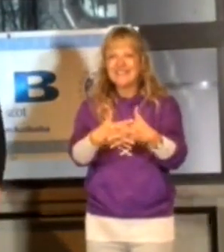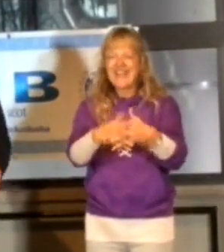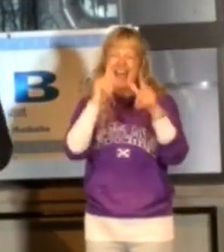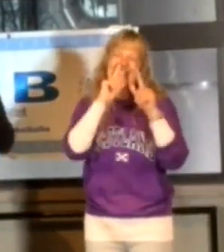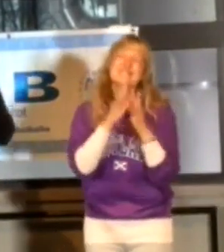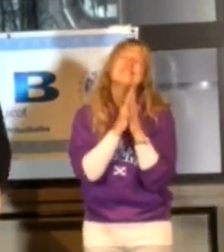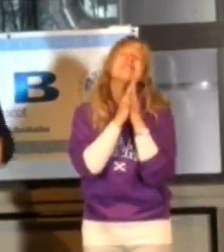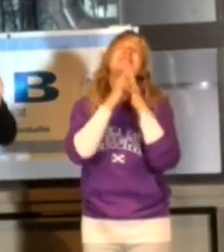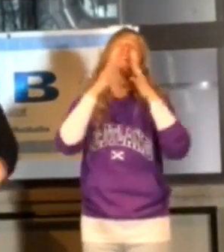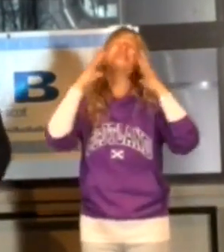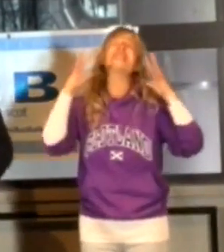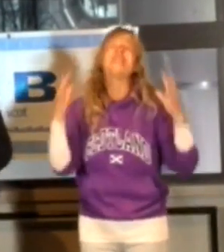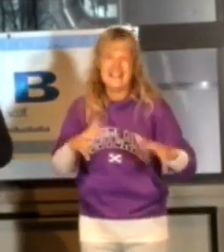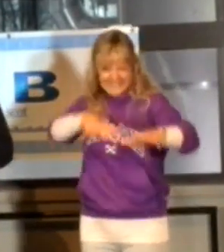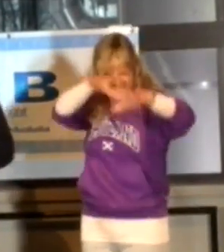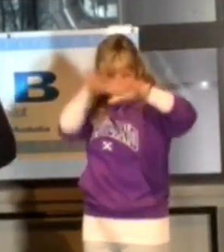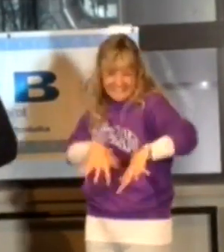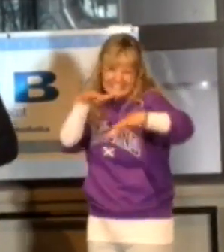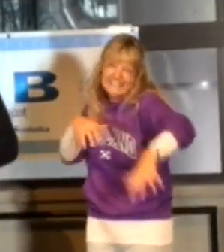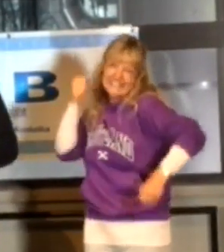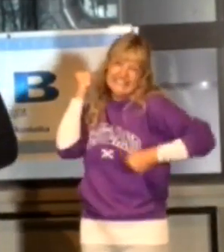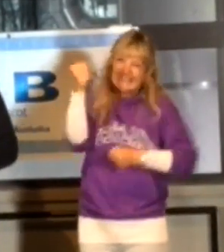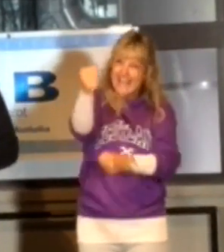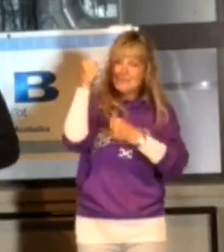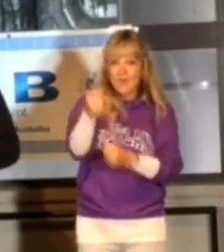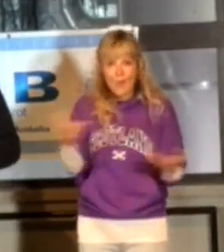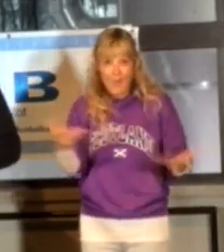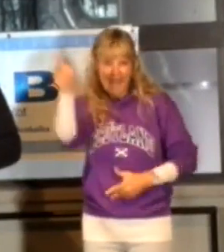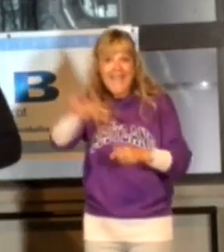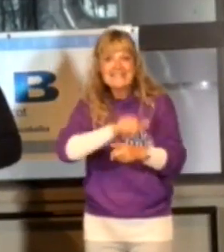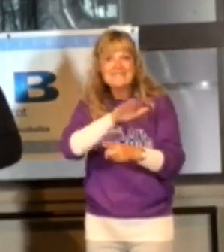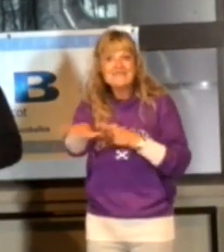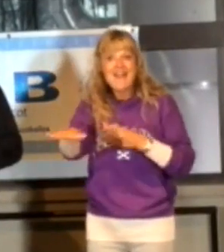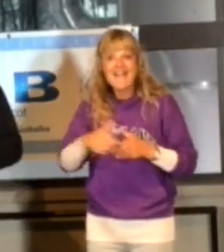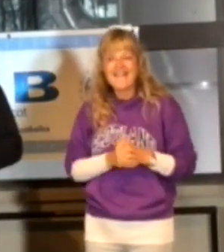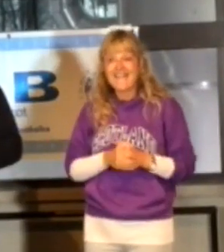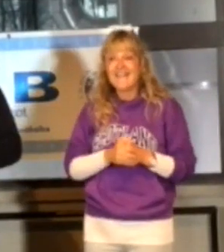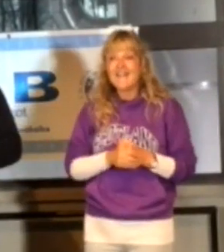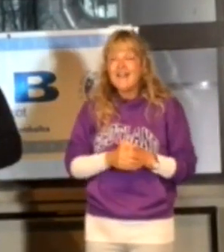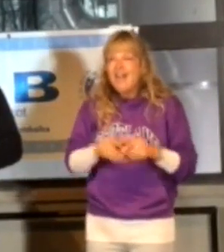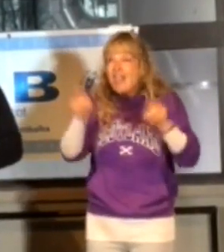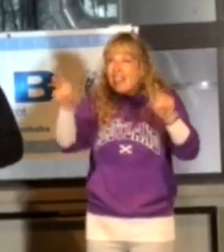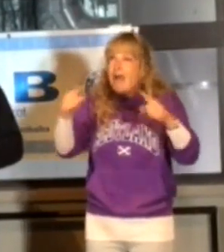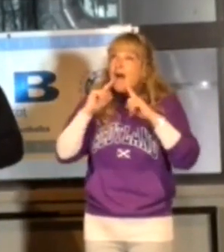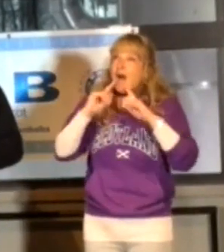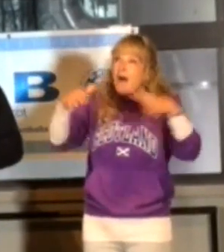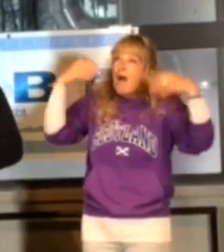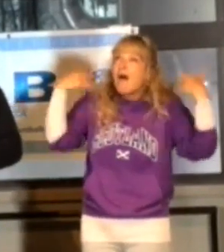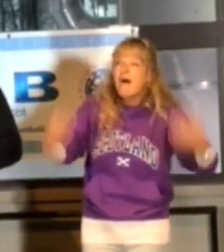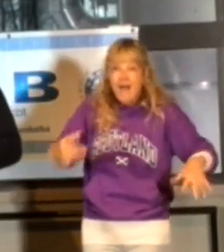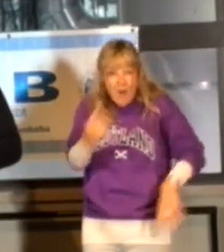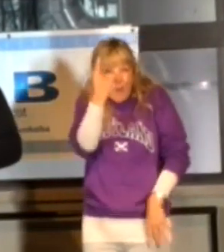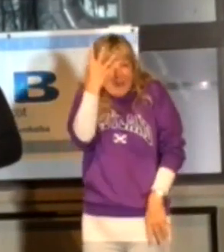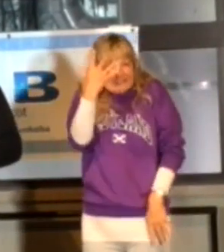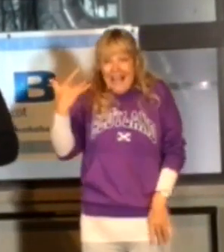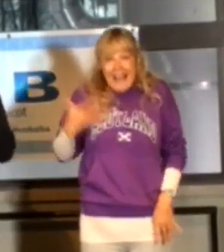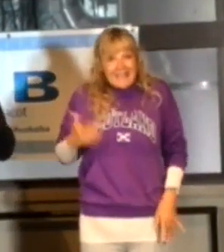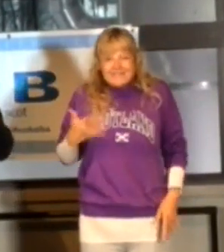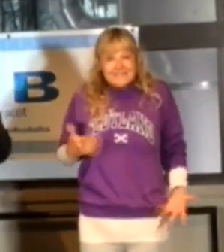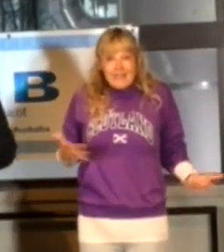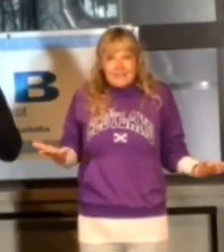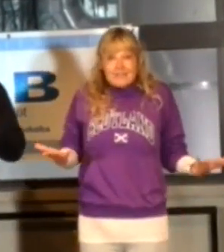massive monster demonstration in Edinburgh. That was an historic demonstration, and